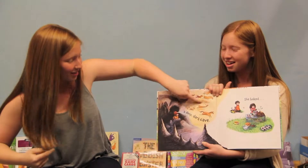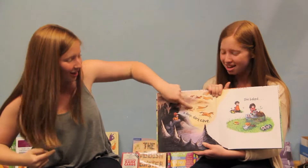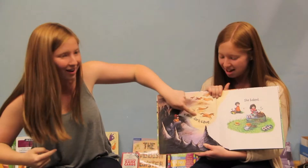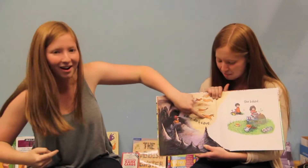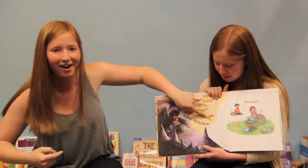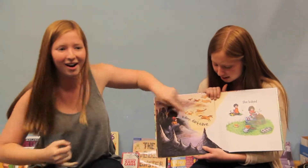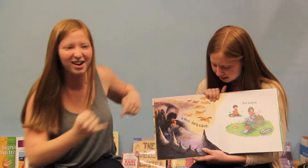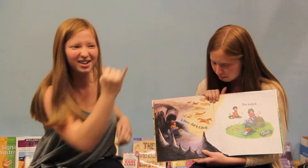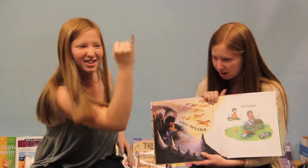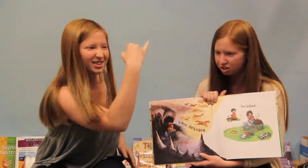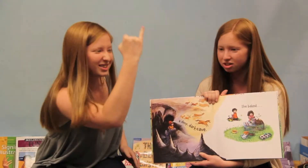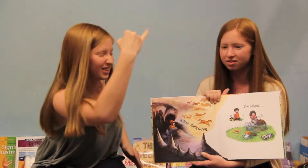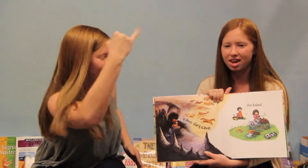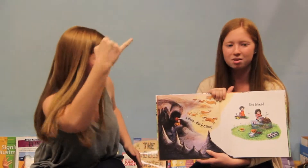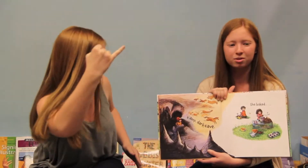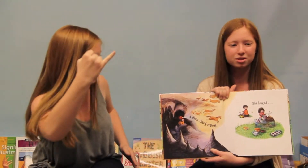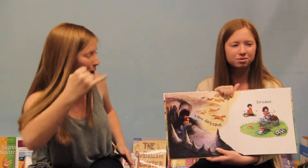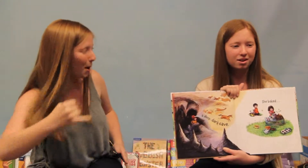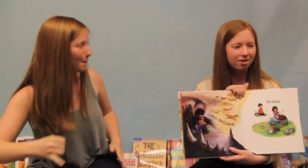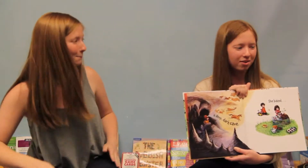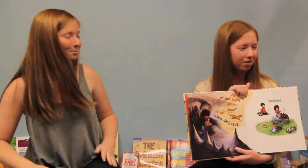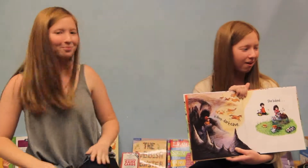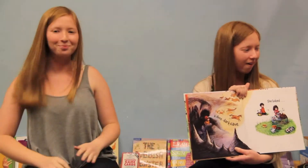Mia saw pictures of animals written on the wall.